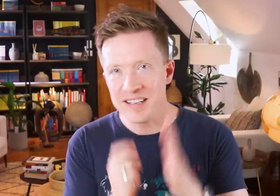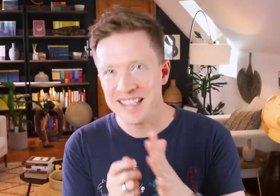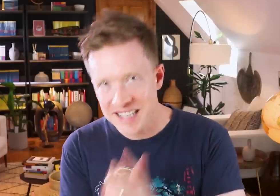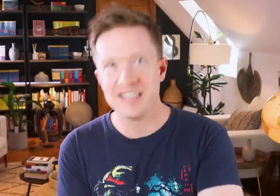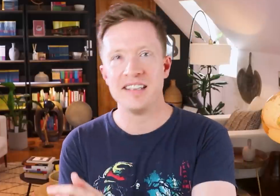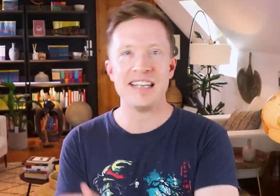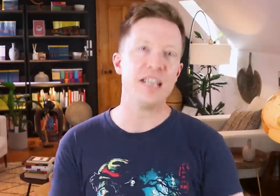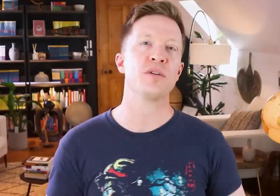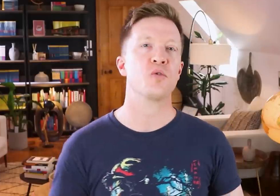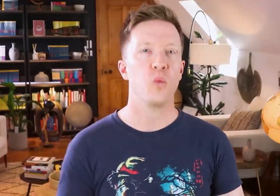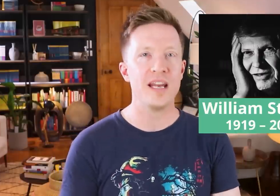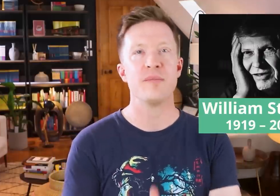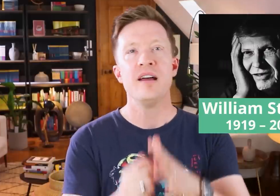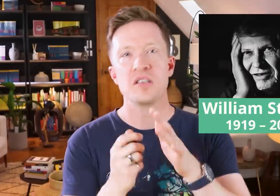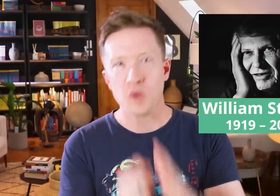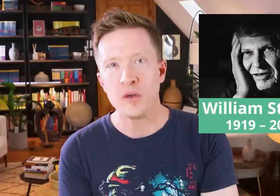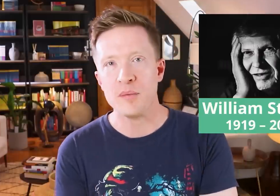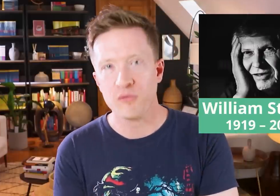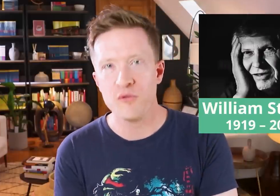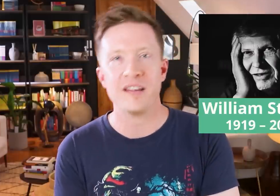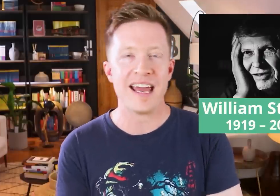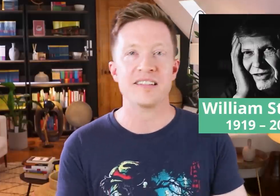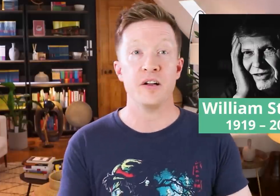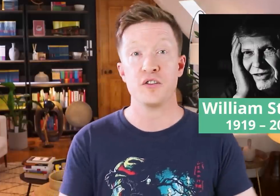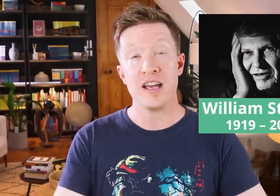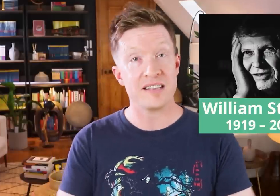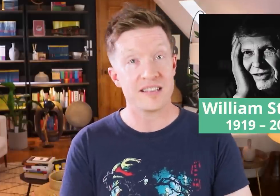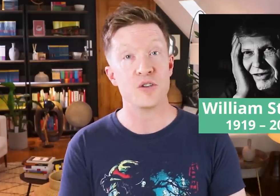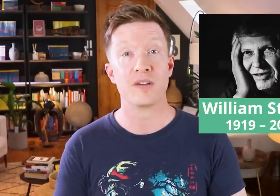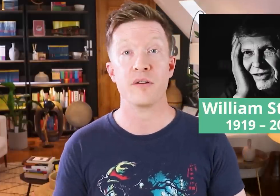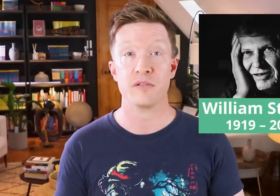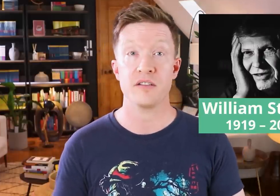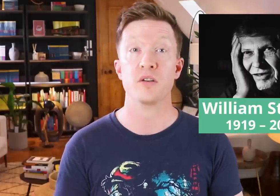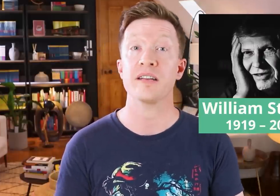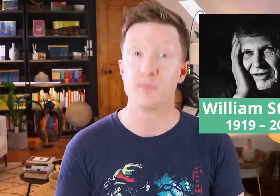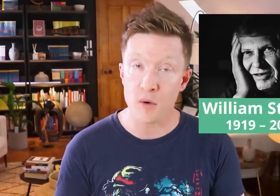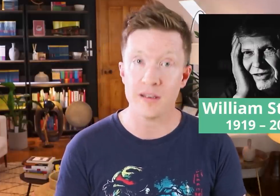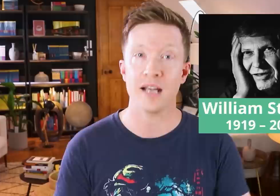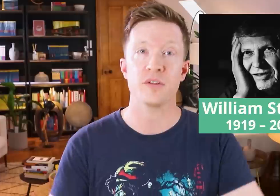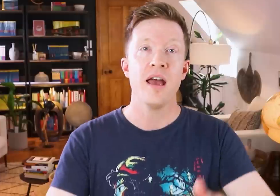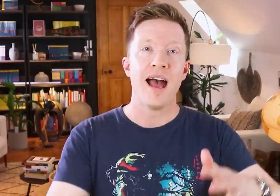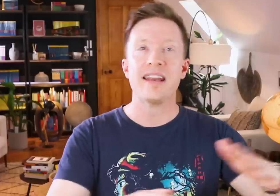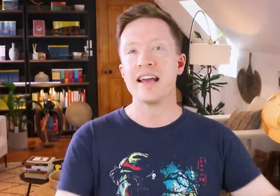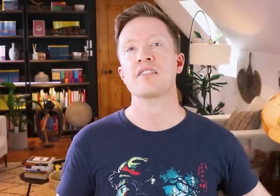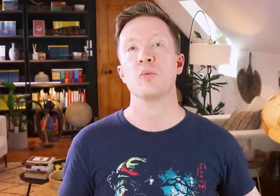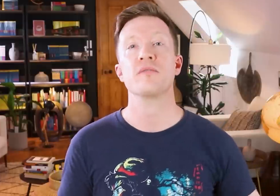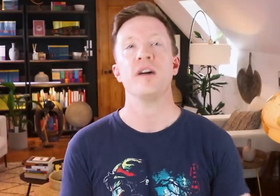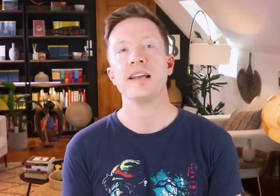1960s, a linguist called William Stokey proved that ASL shares the essential characteristics of a spoken language, and ASL was finally